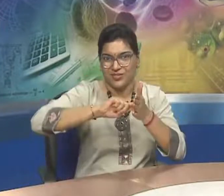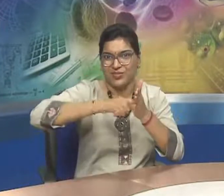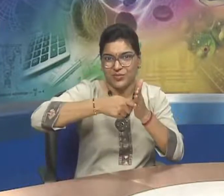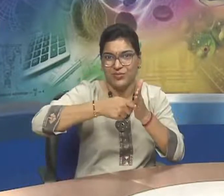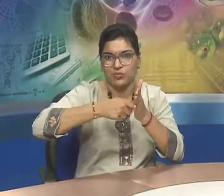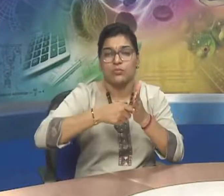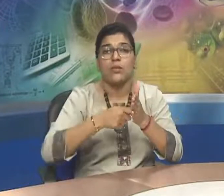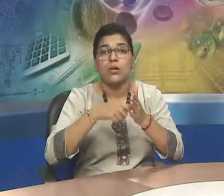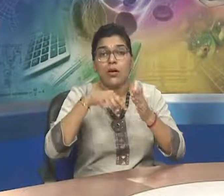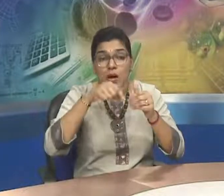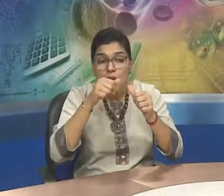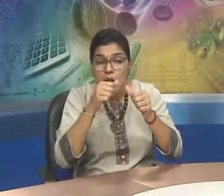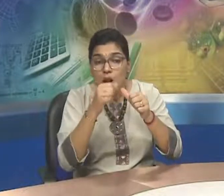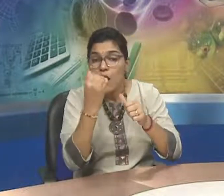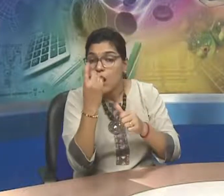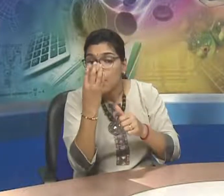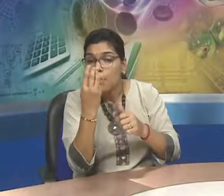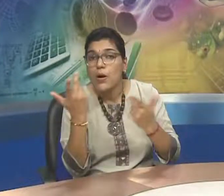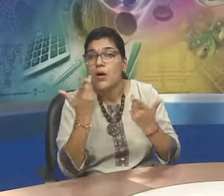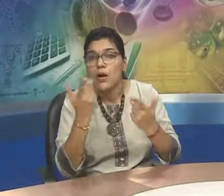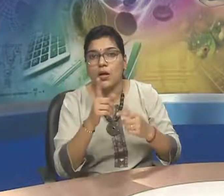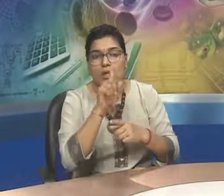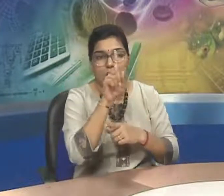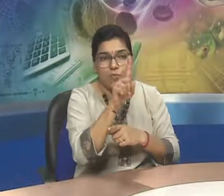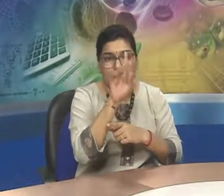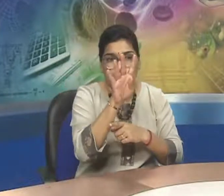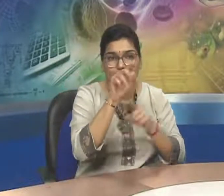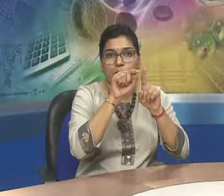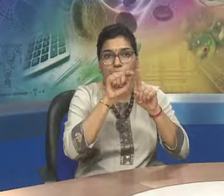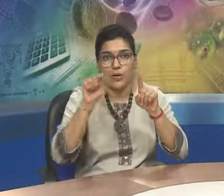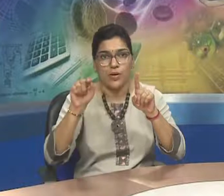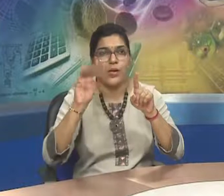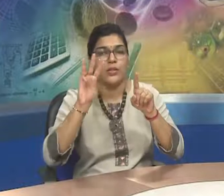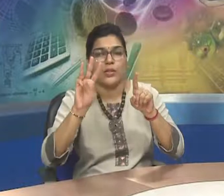rights which comes under our constitution.